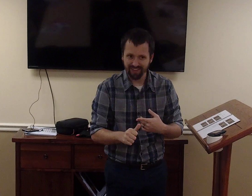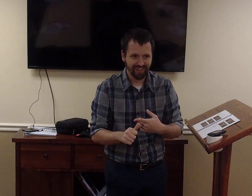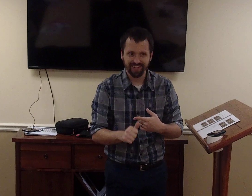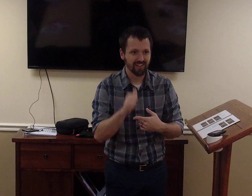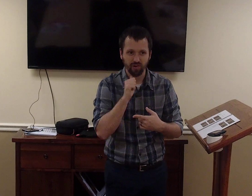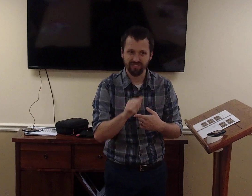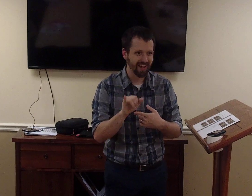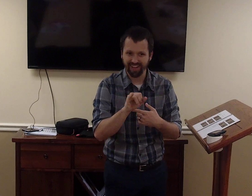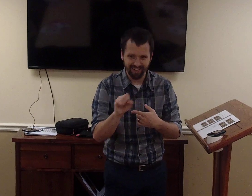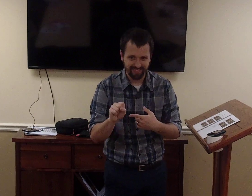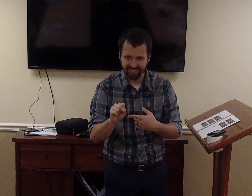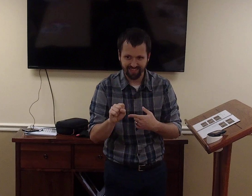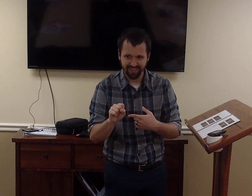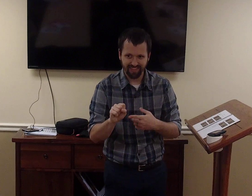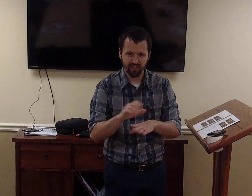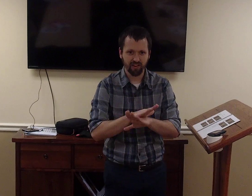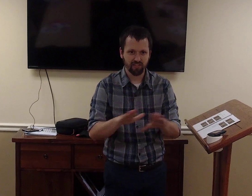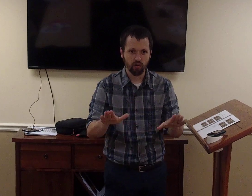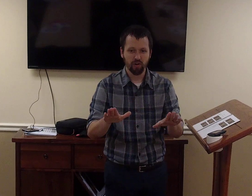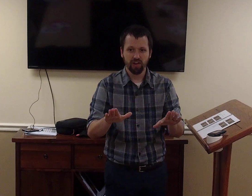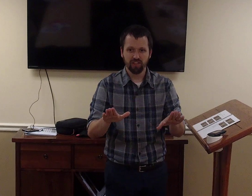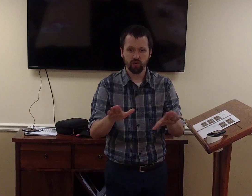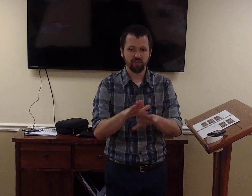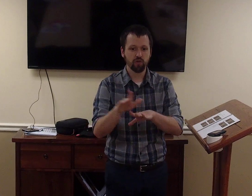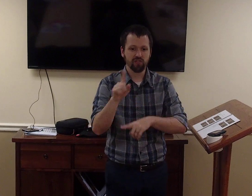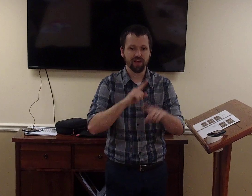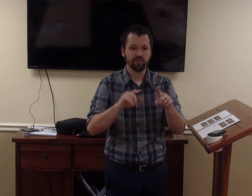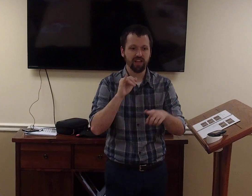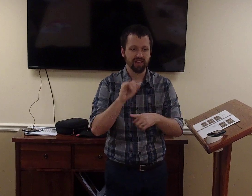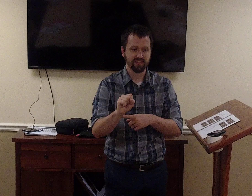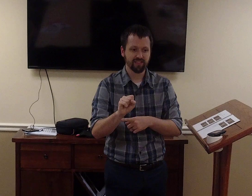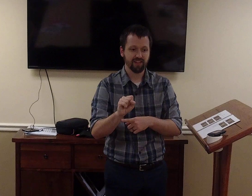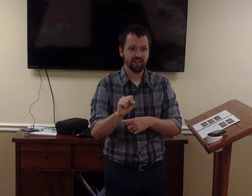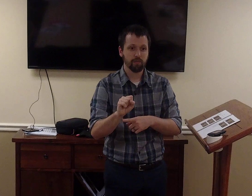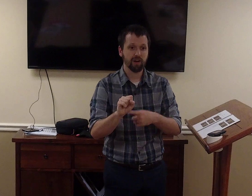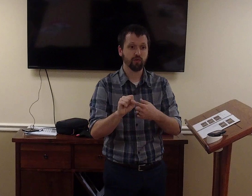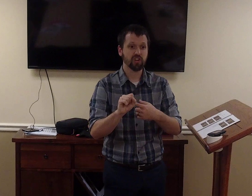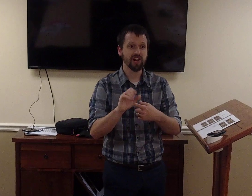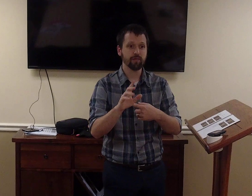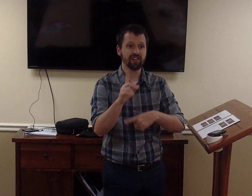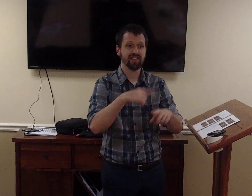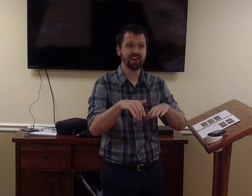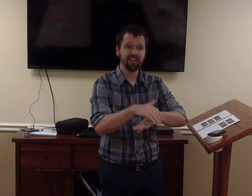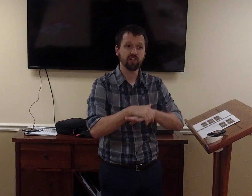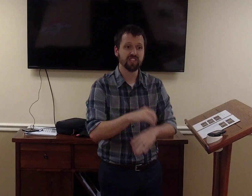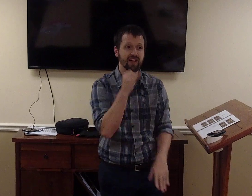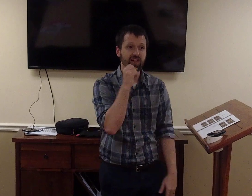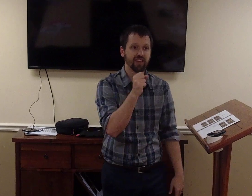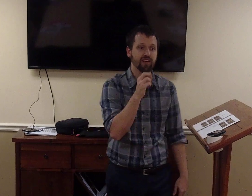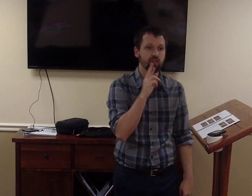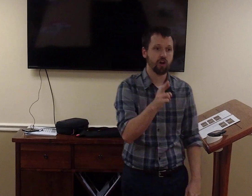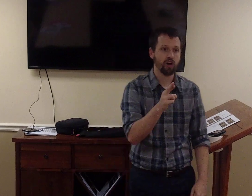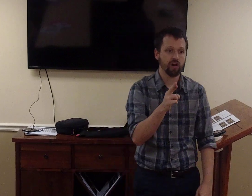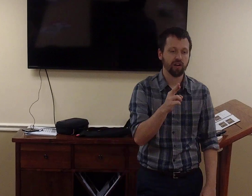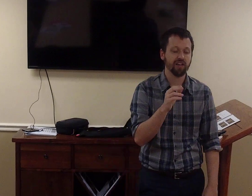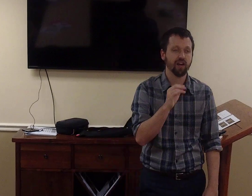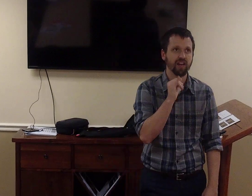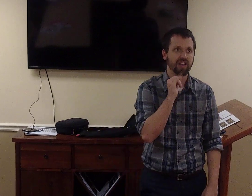You don't sign is. There is no sign for is. But if we're talking about sign English, they have is, are,